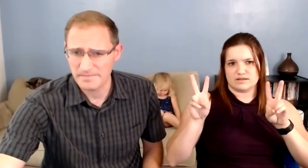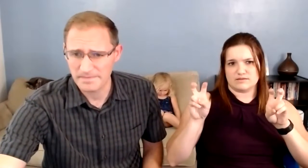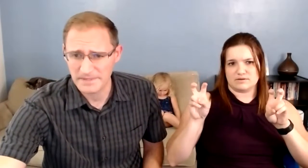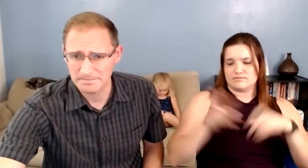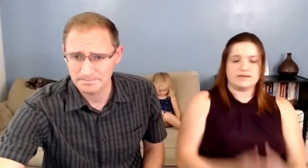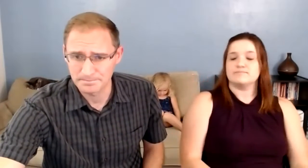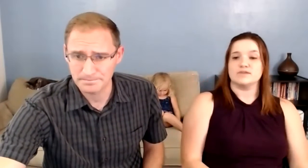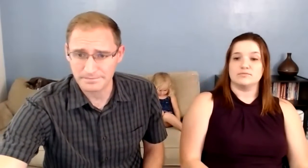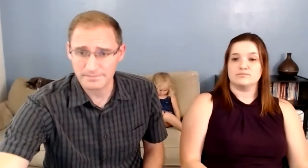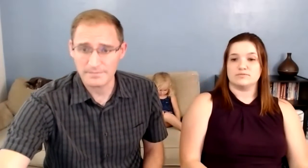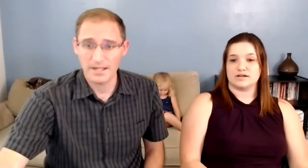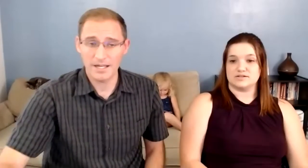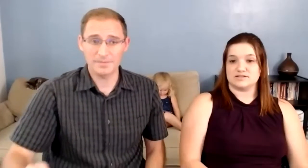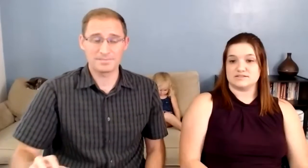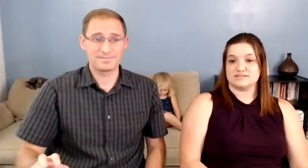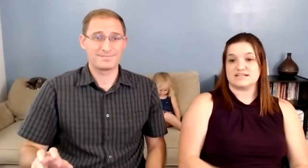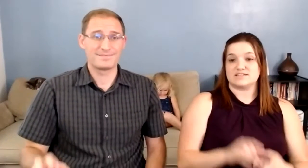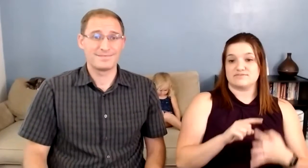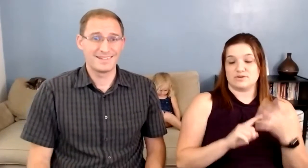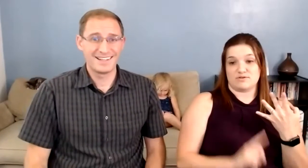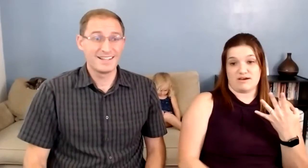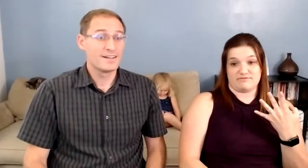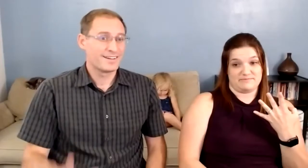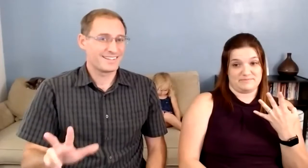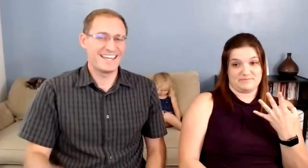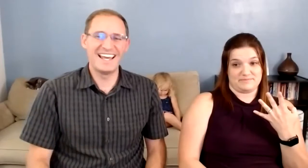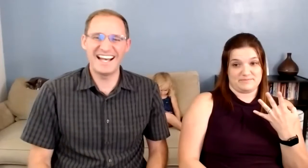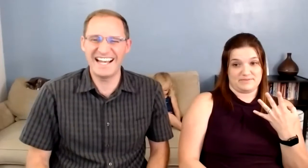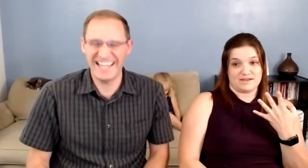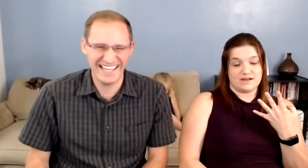And then no, we're not gonna stick to the 4 that you have.